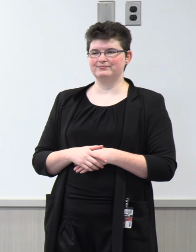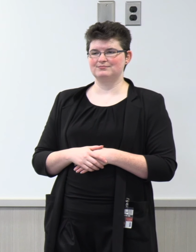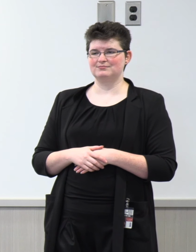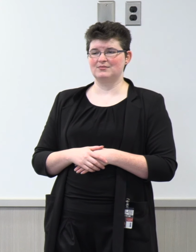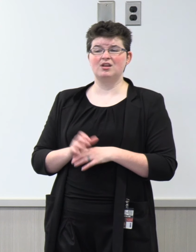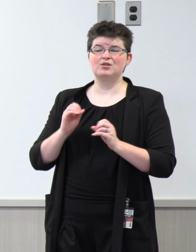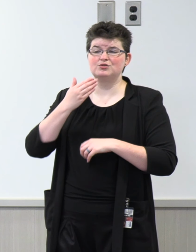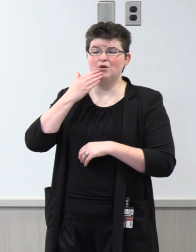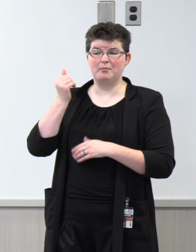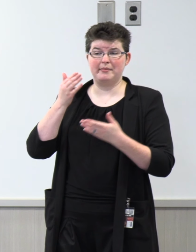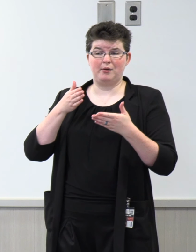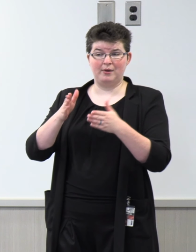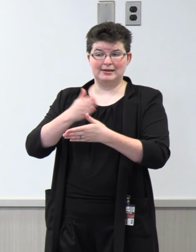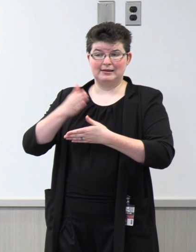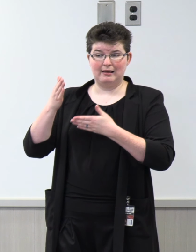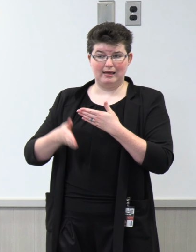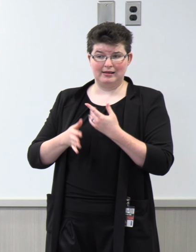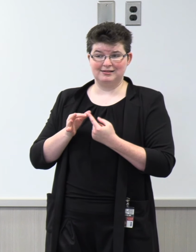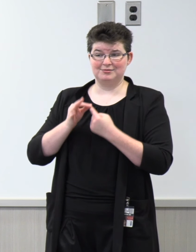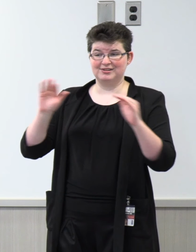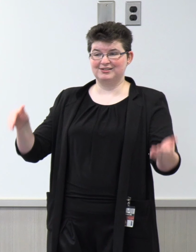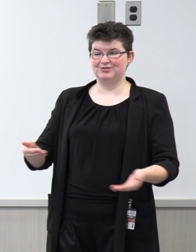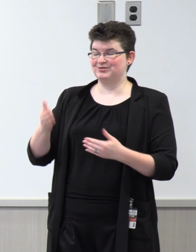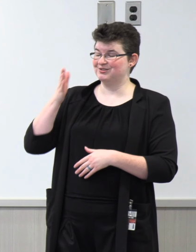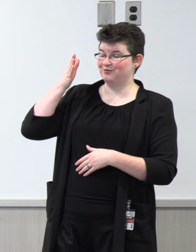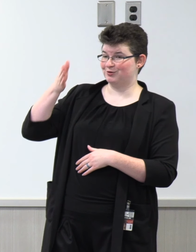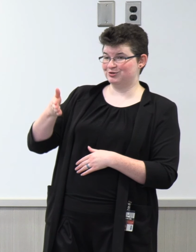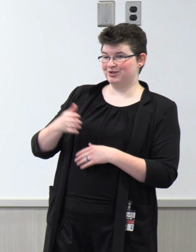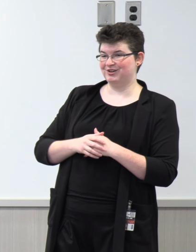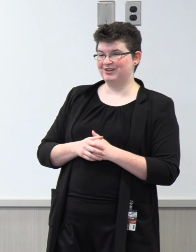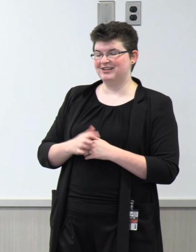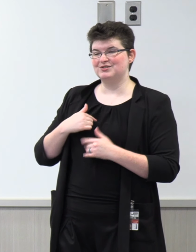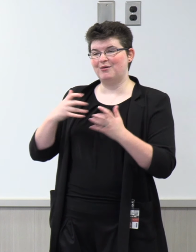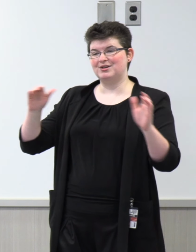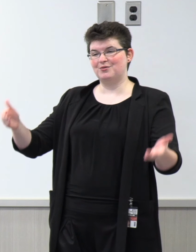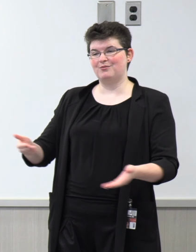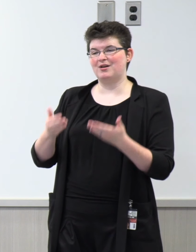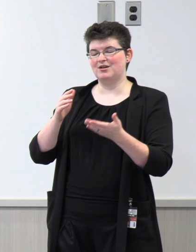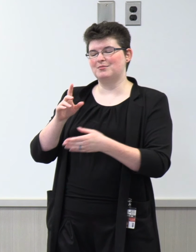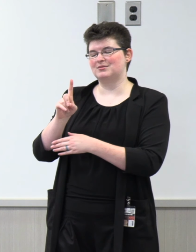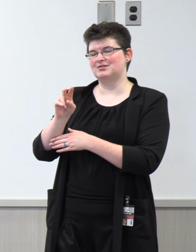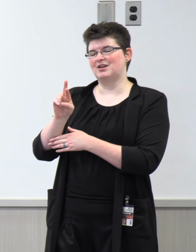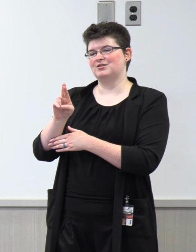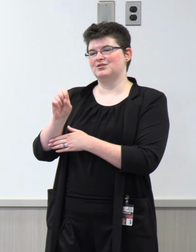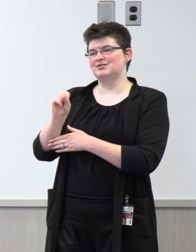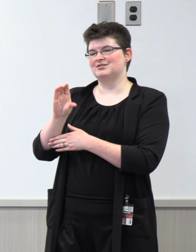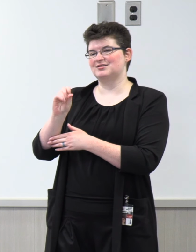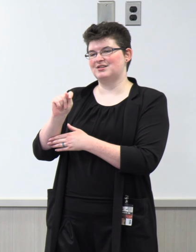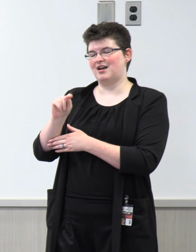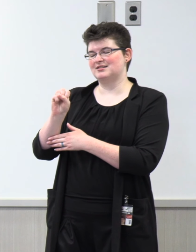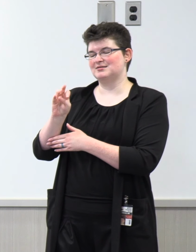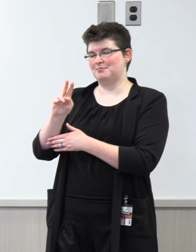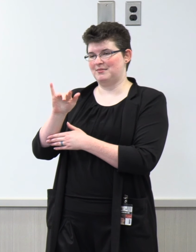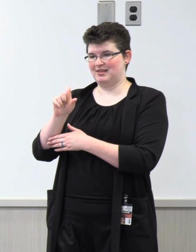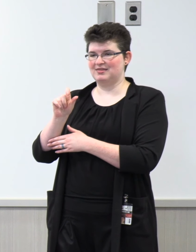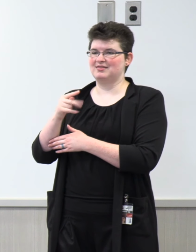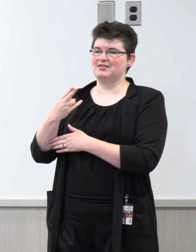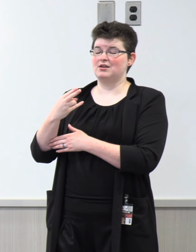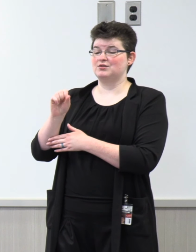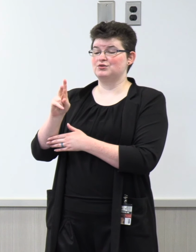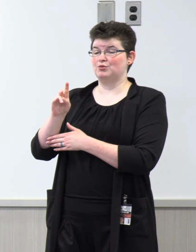There's no better way to end than to introduce the future. And so I'd like to welcome Dr. Scott Smith, Superintendent of St. Mary's County